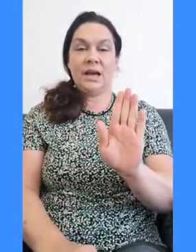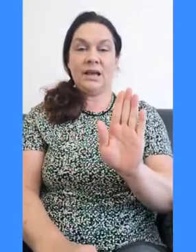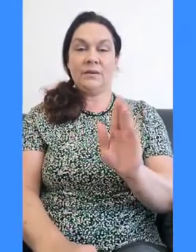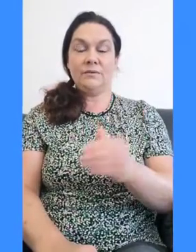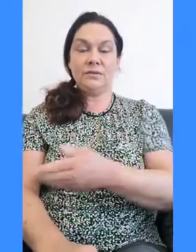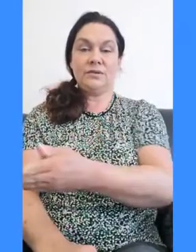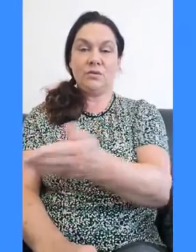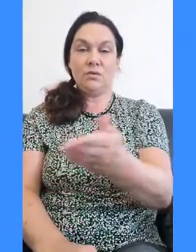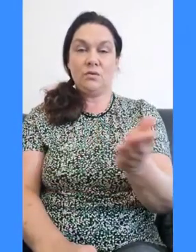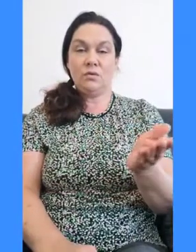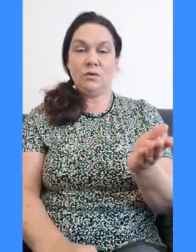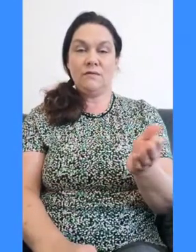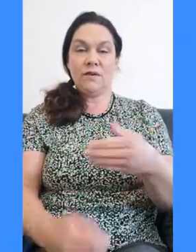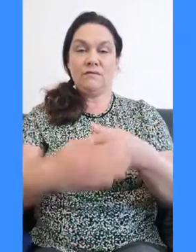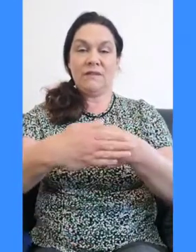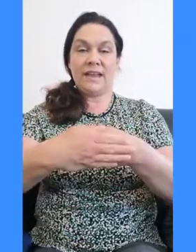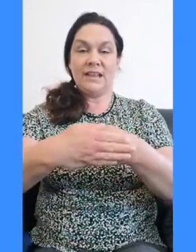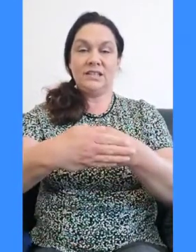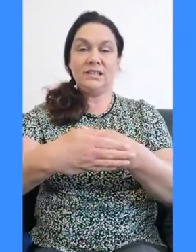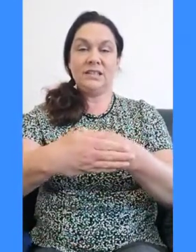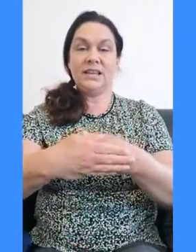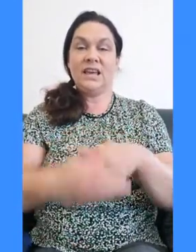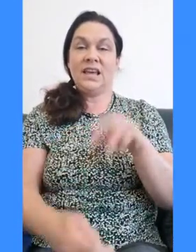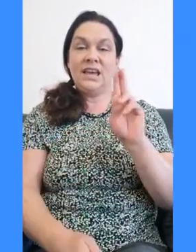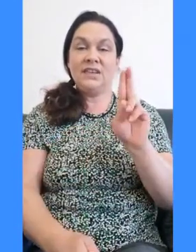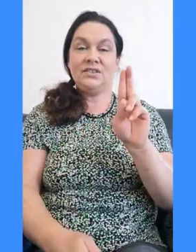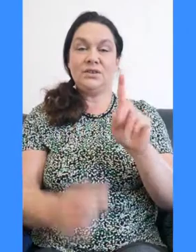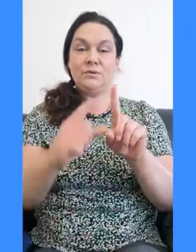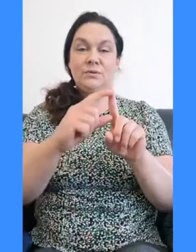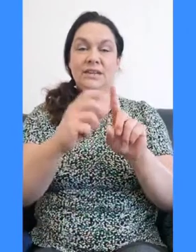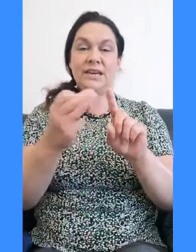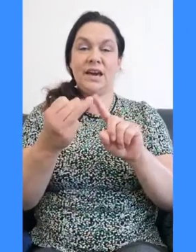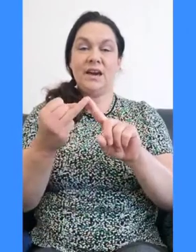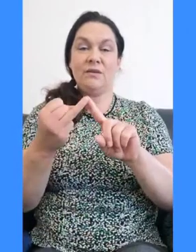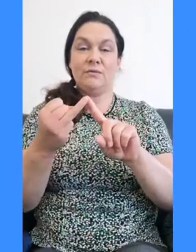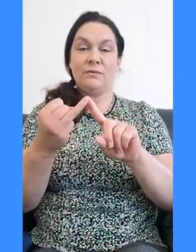Hello to all of our friends in 2DO.